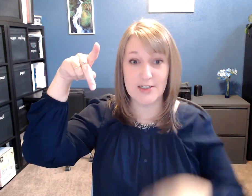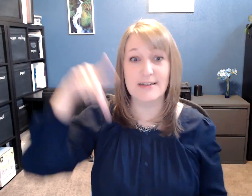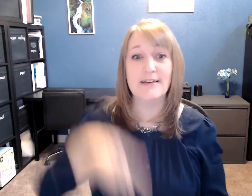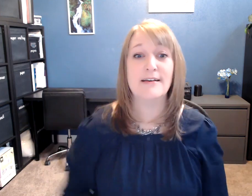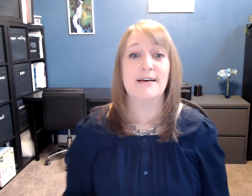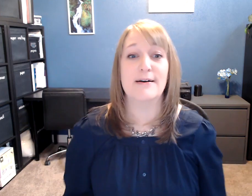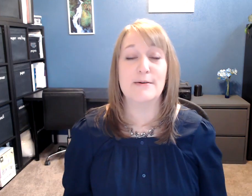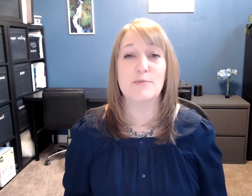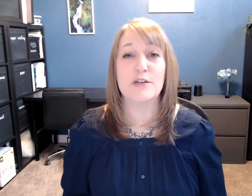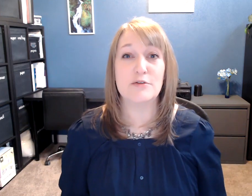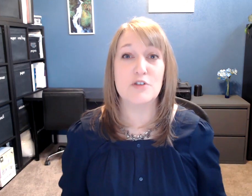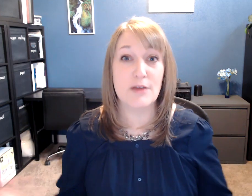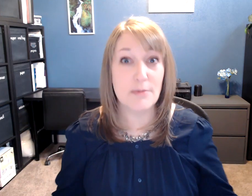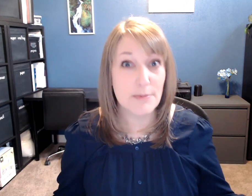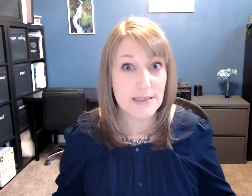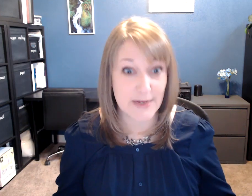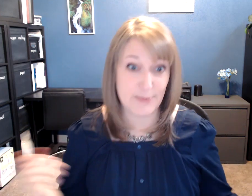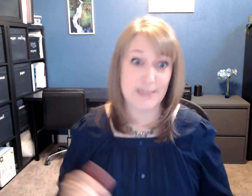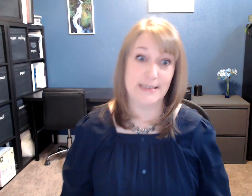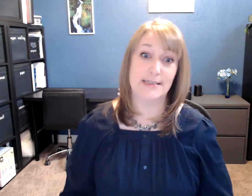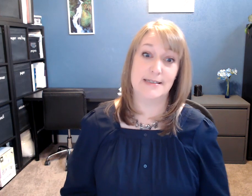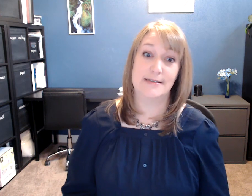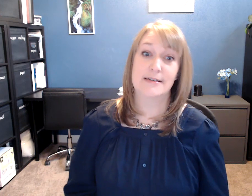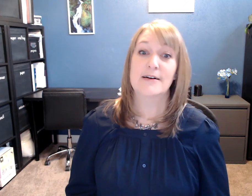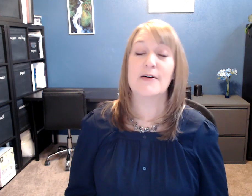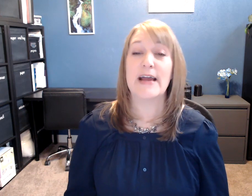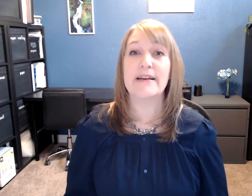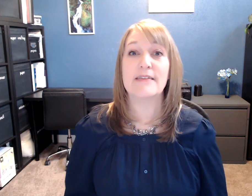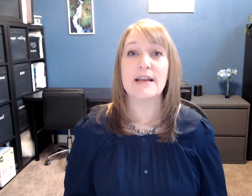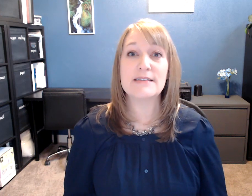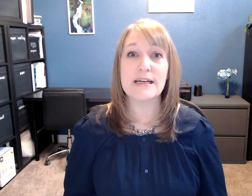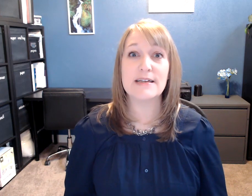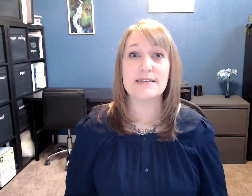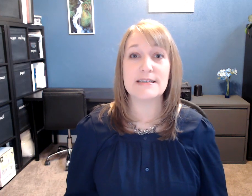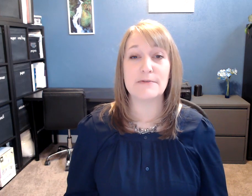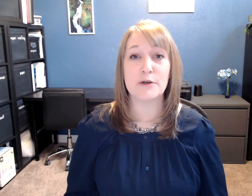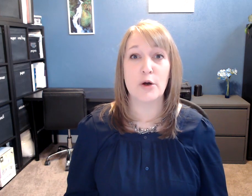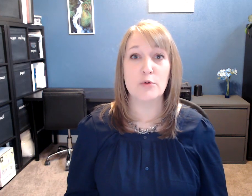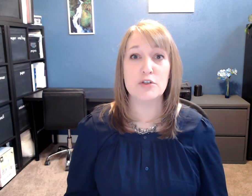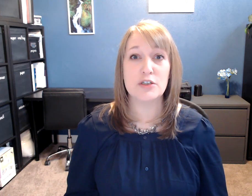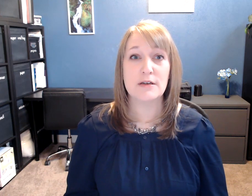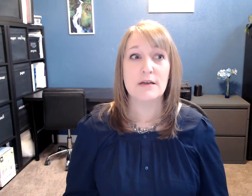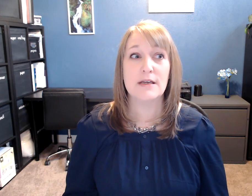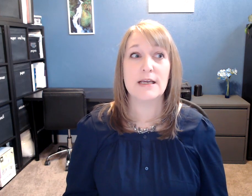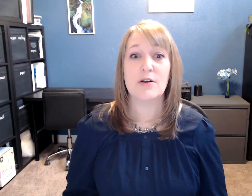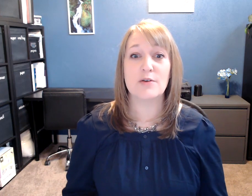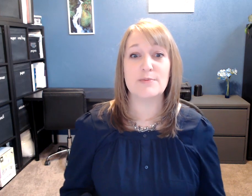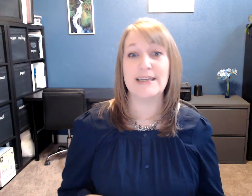location. When you do that, it means vice president. All right, the next sign is the sign for coach. It can also mean